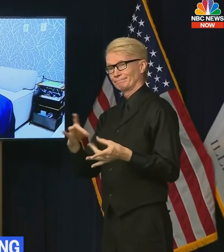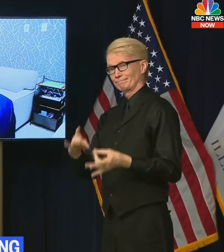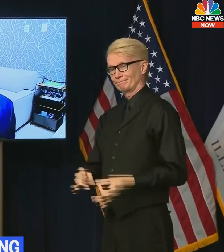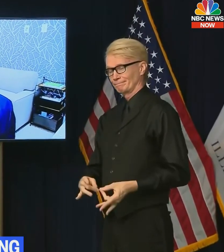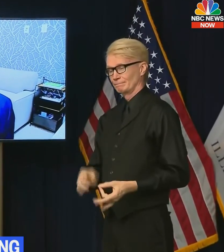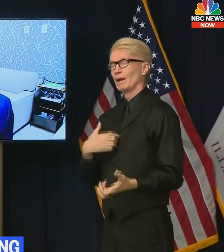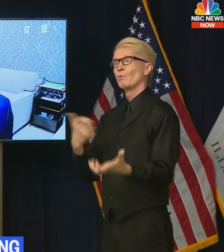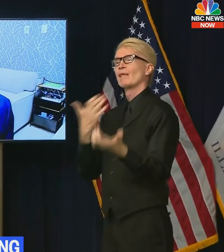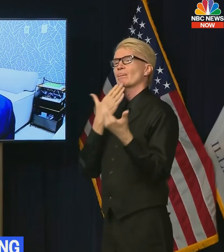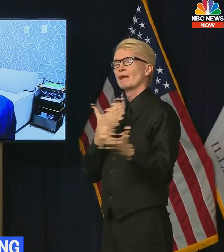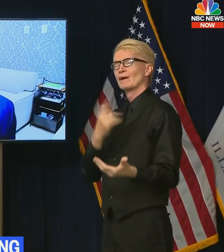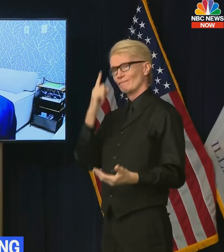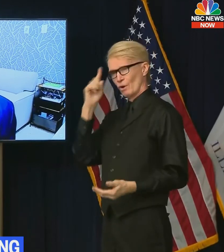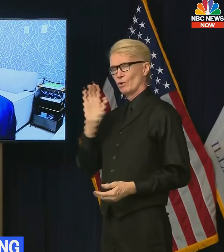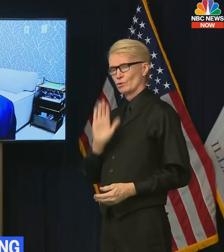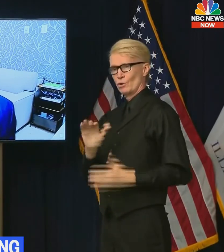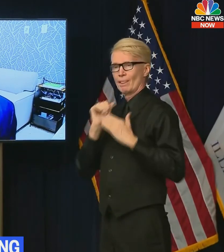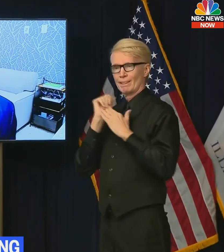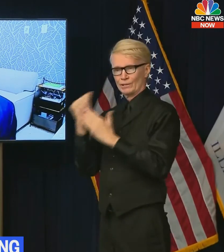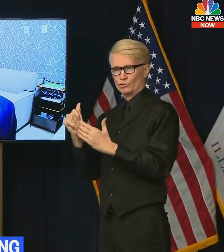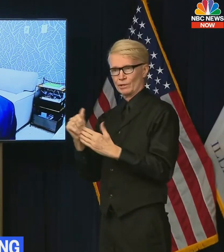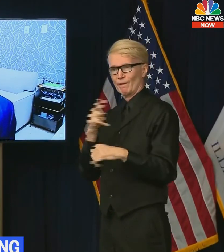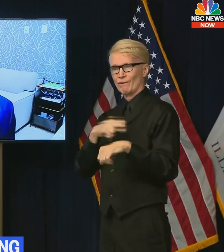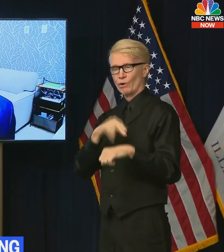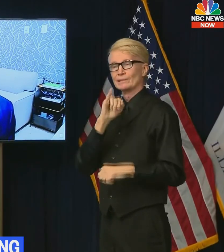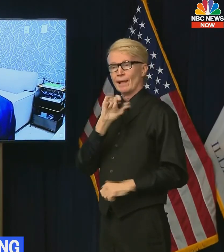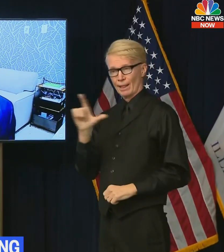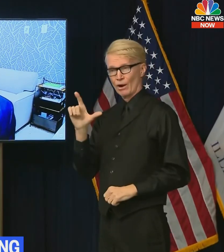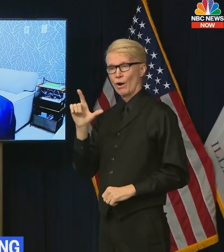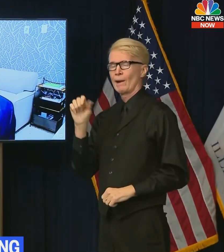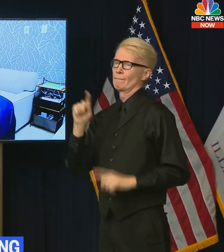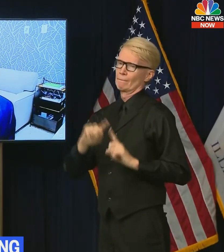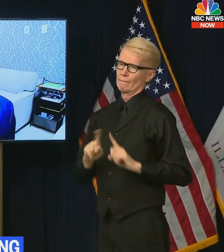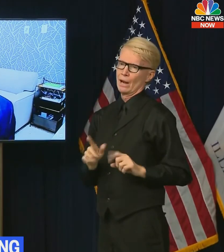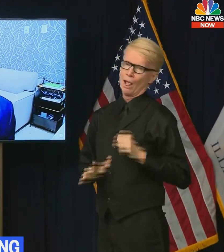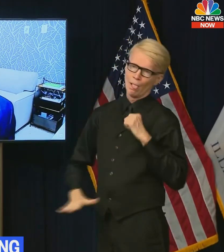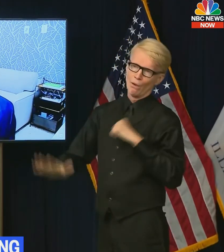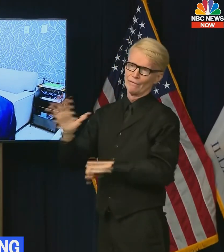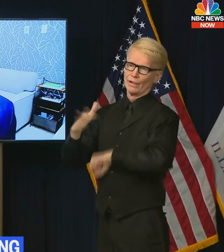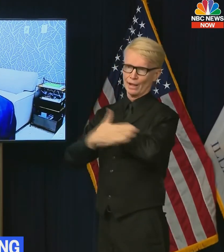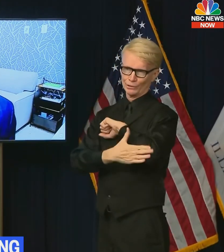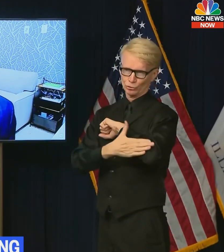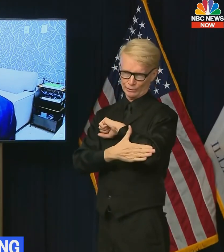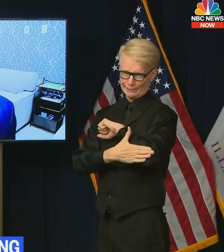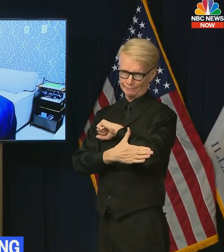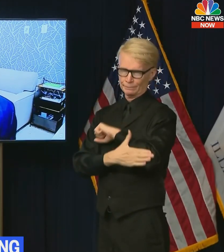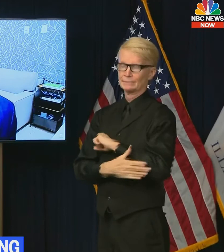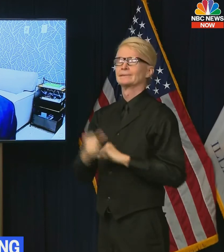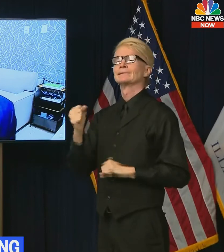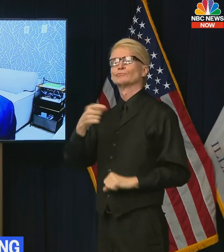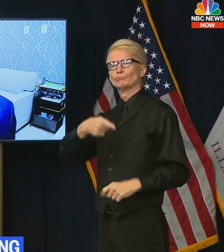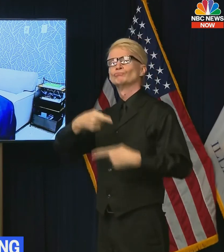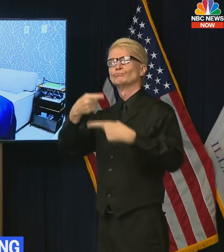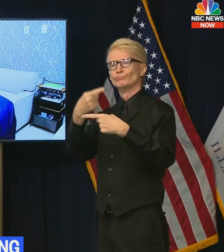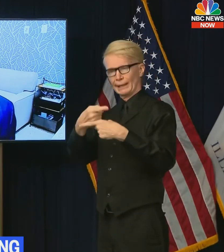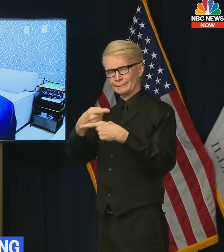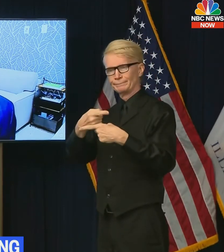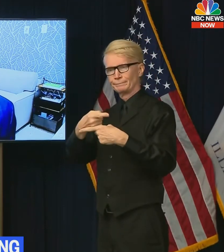for your leadership, of course, in Illinois, but also on behalf of the entire country. You are right